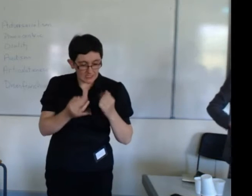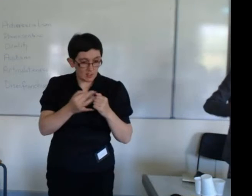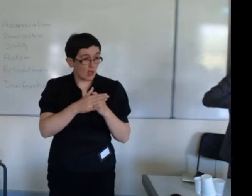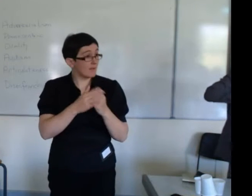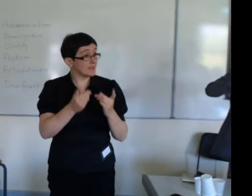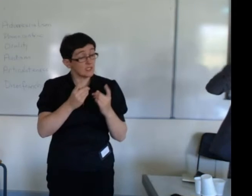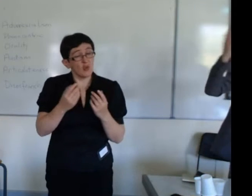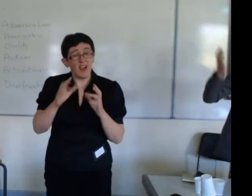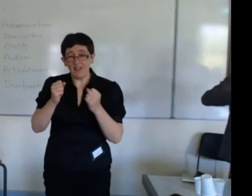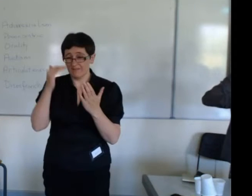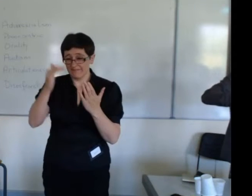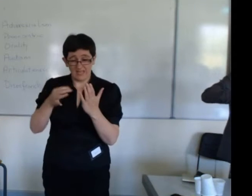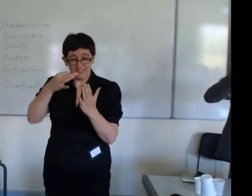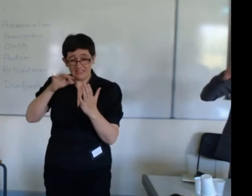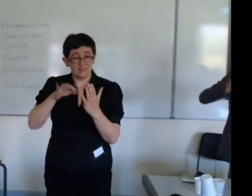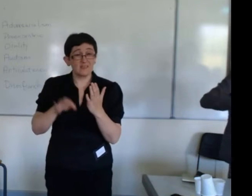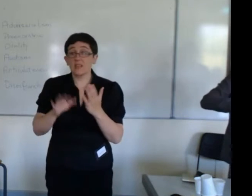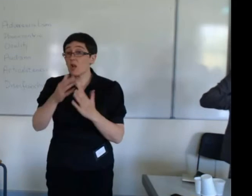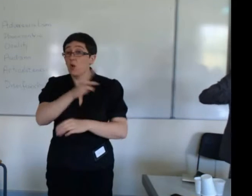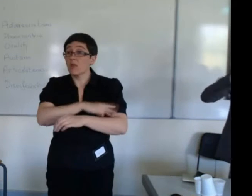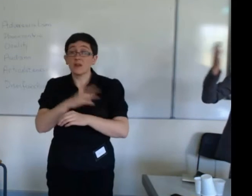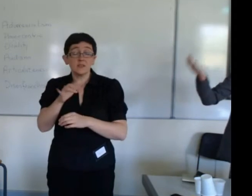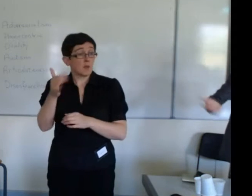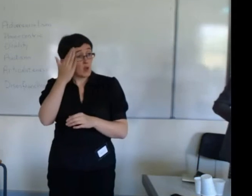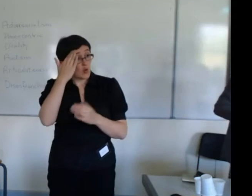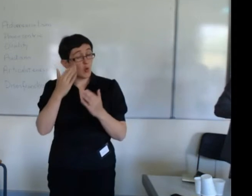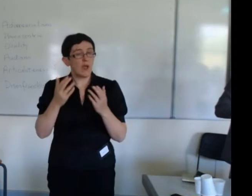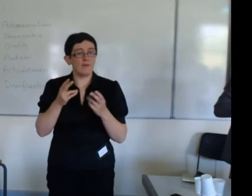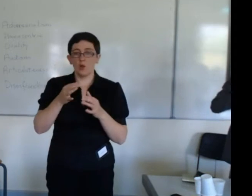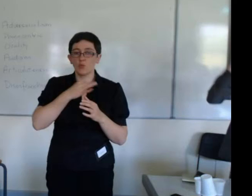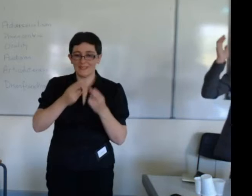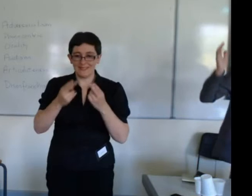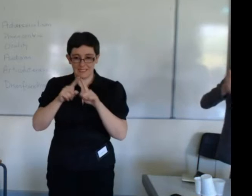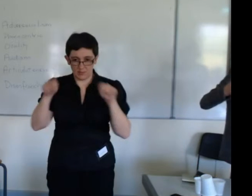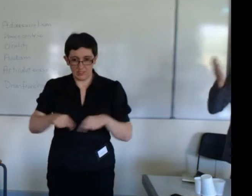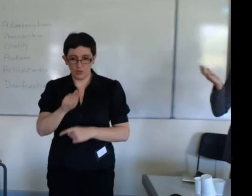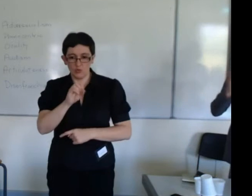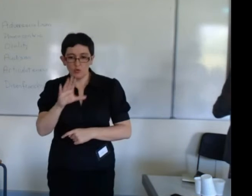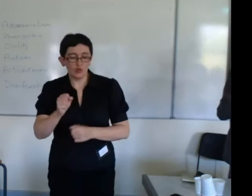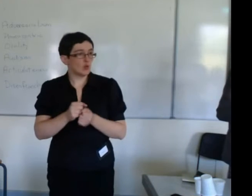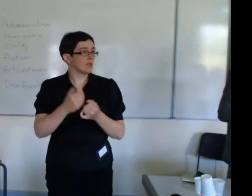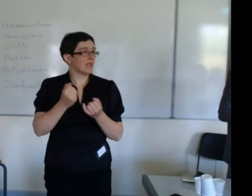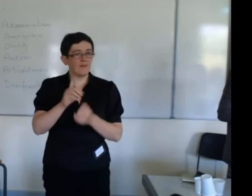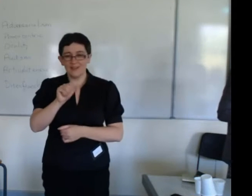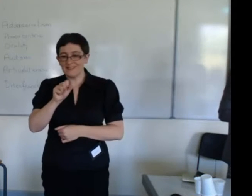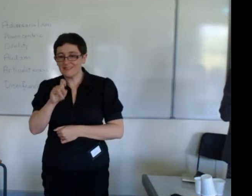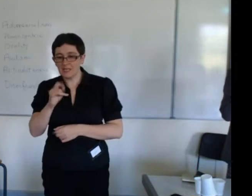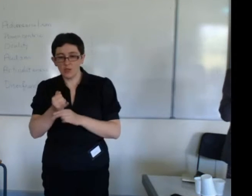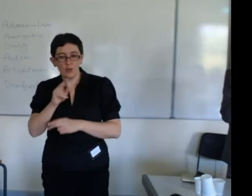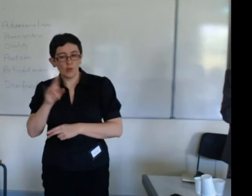boxes, and I'm sure the Gardaí are very familiar with other risk assessment tools. You know, there's DASH in the UK and all of that. But really, she